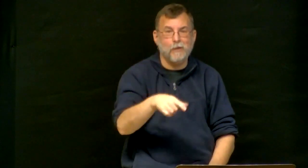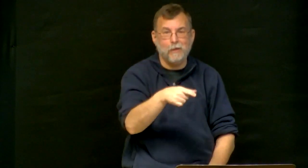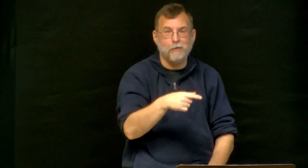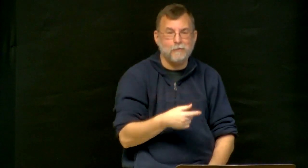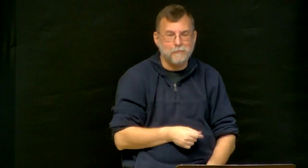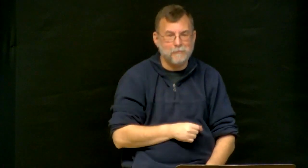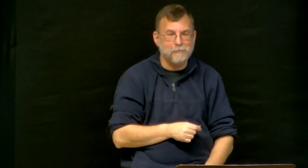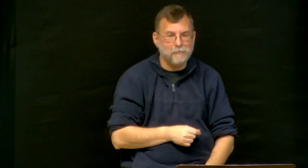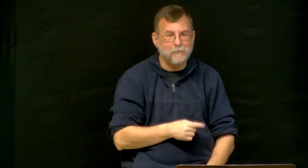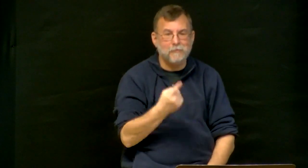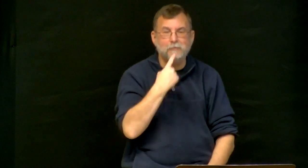You see this?